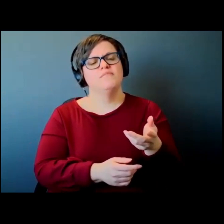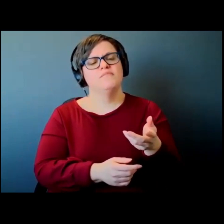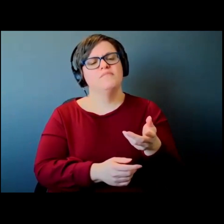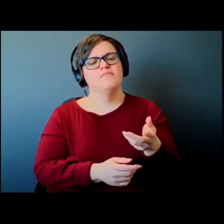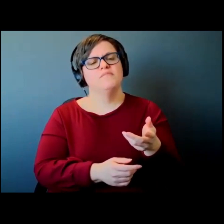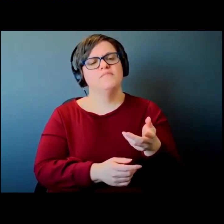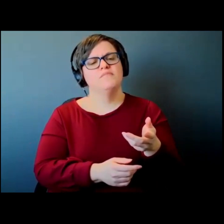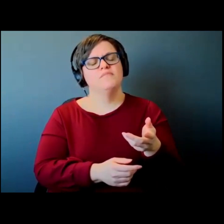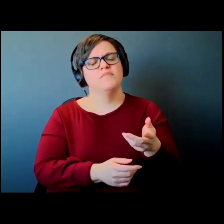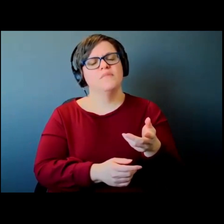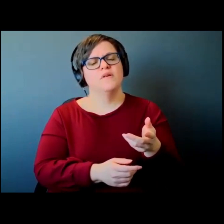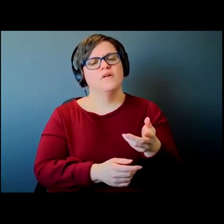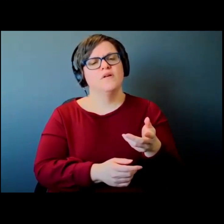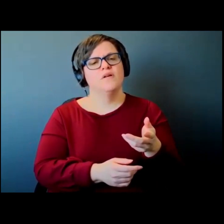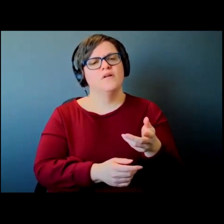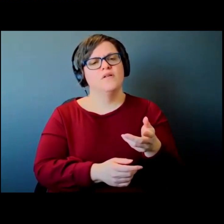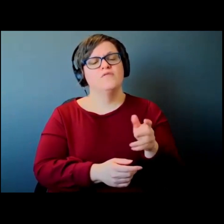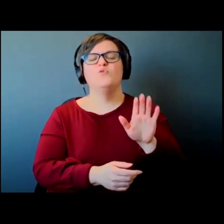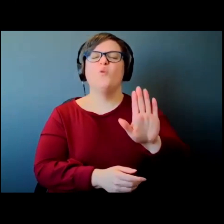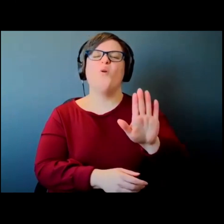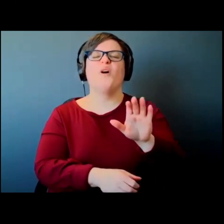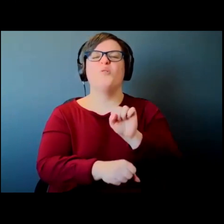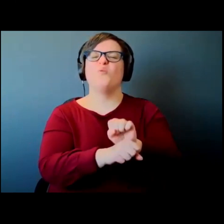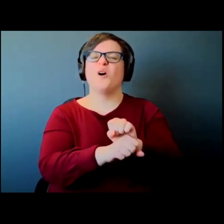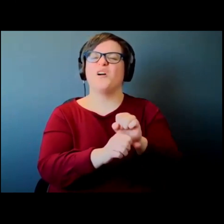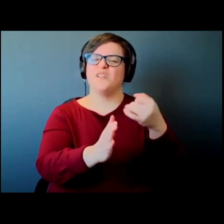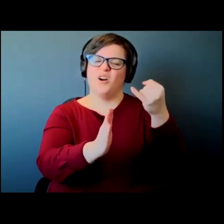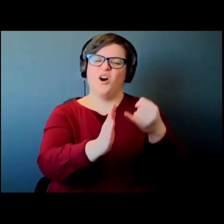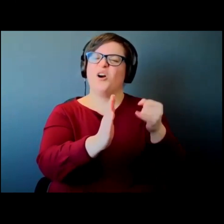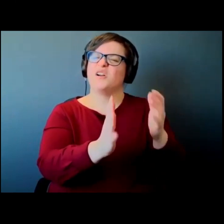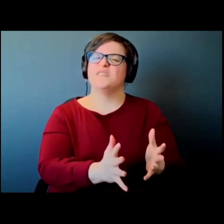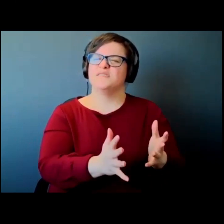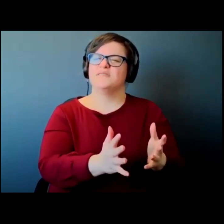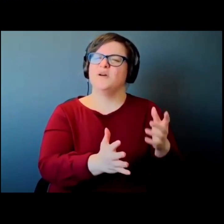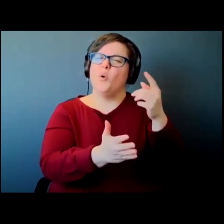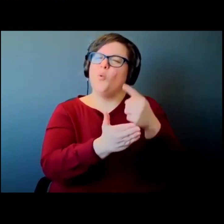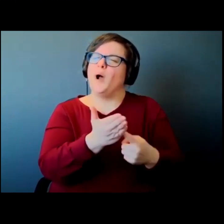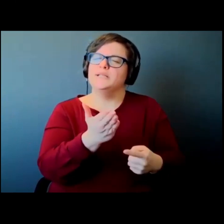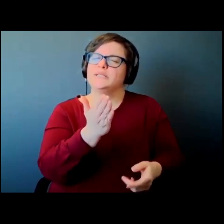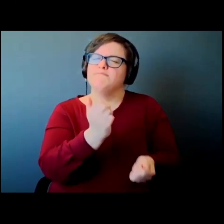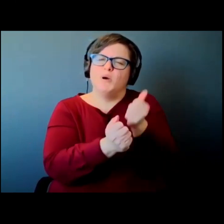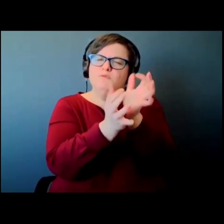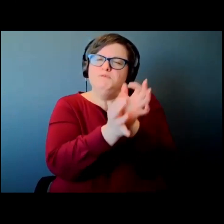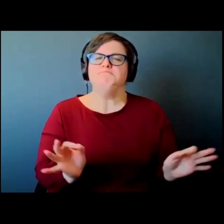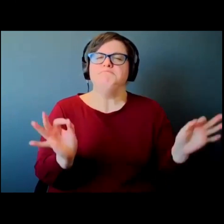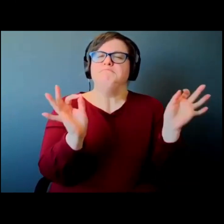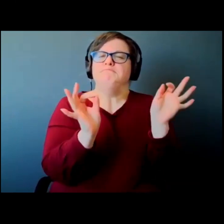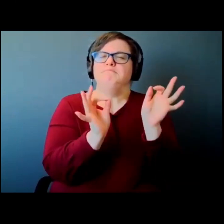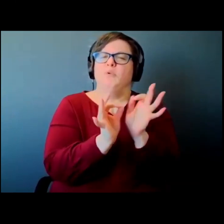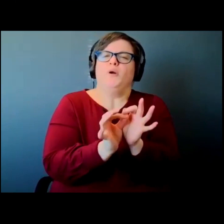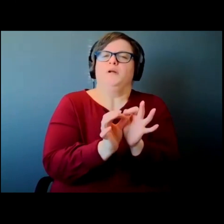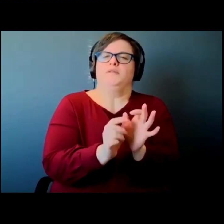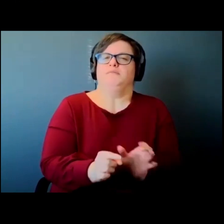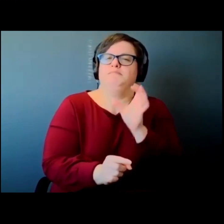the most integral part of your work as an artist related to this this series?